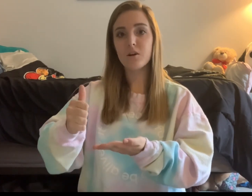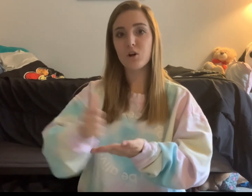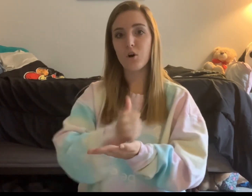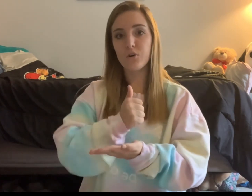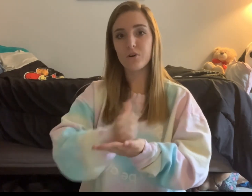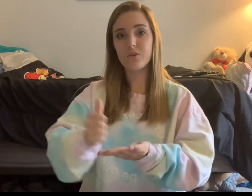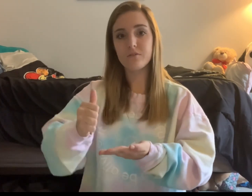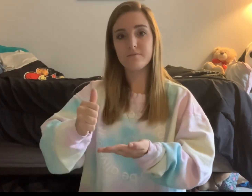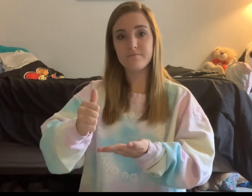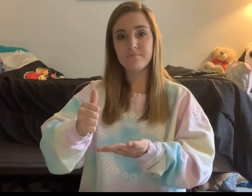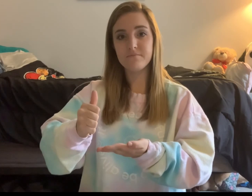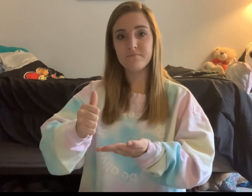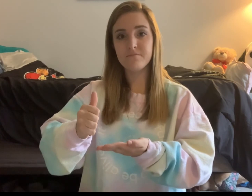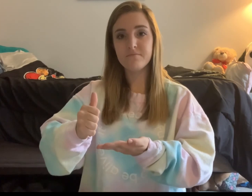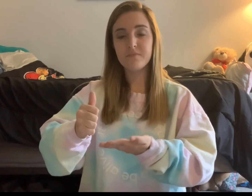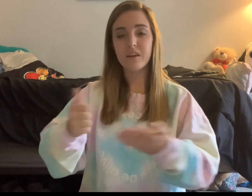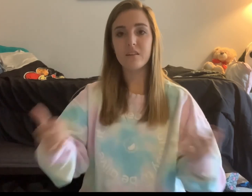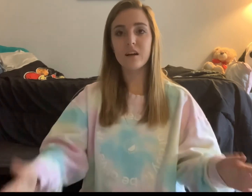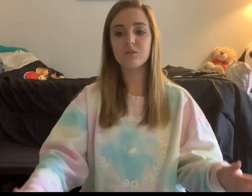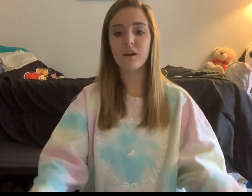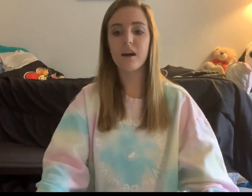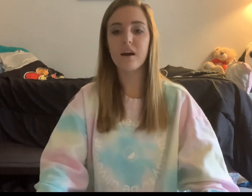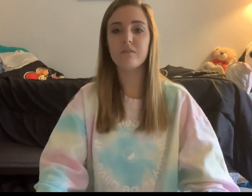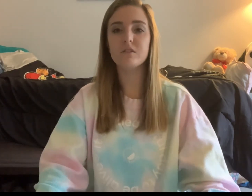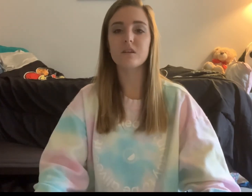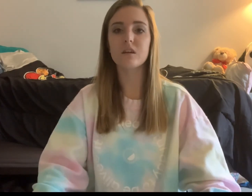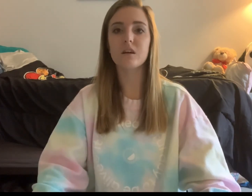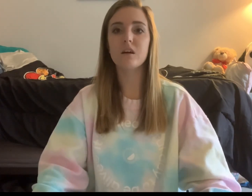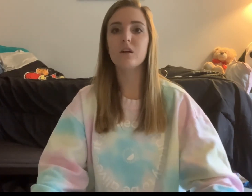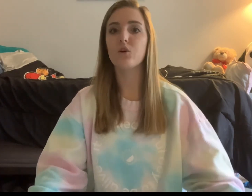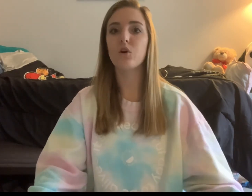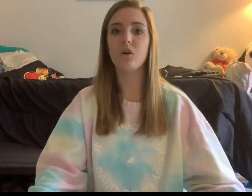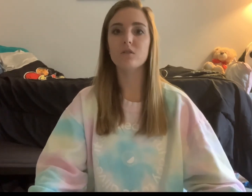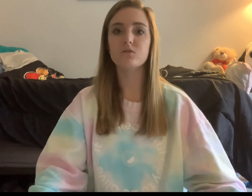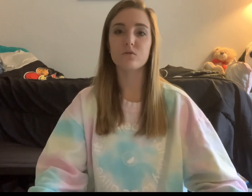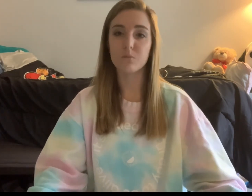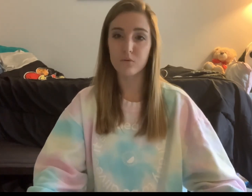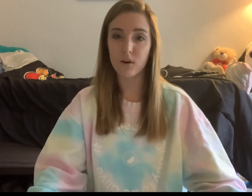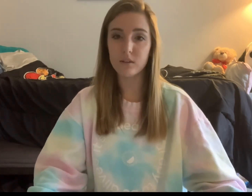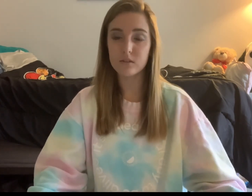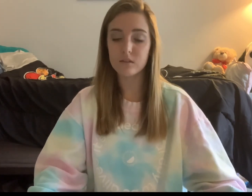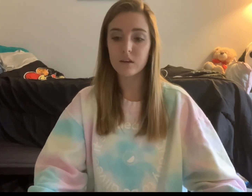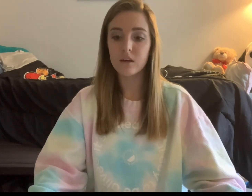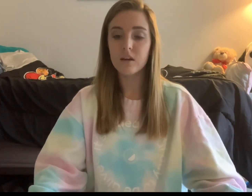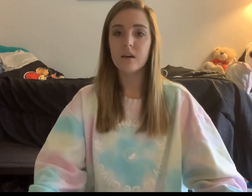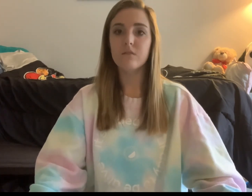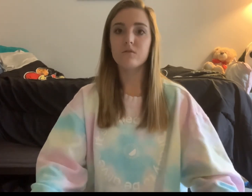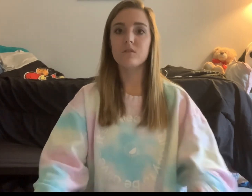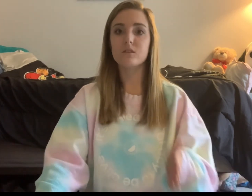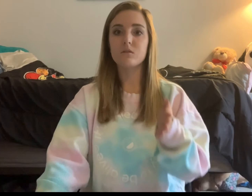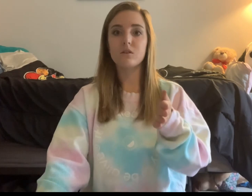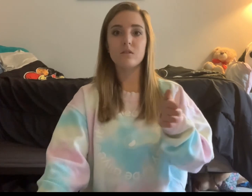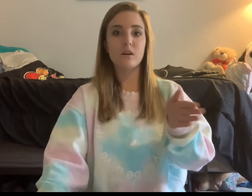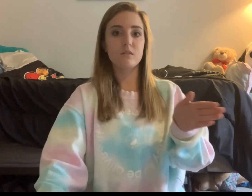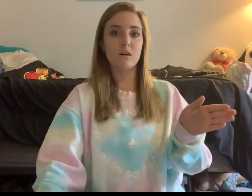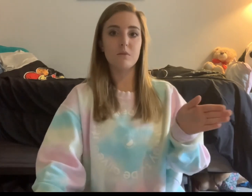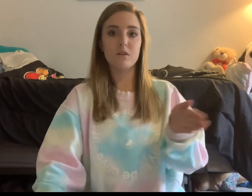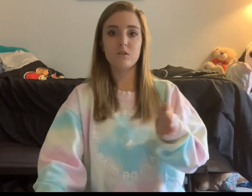Card. And the last one I have is like the cost or the price. And for this one, your non-dominant is